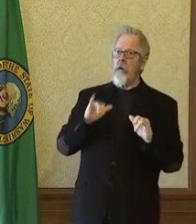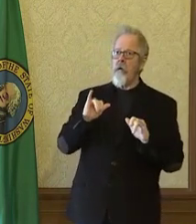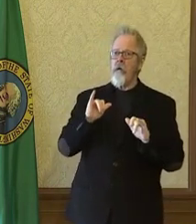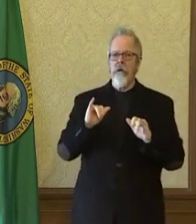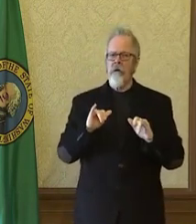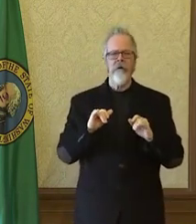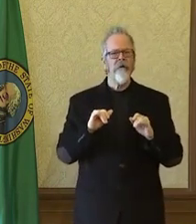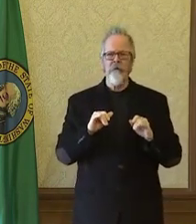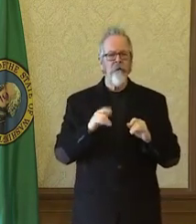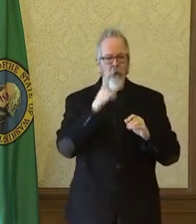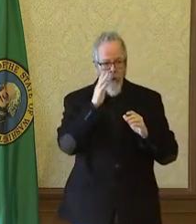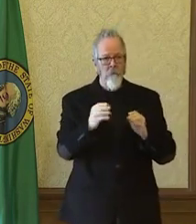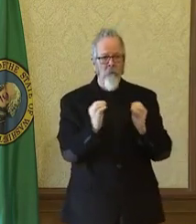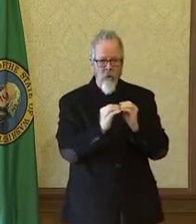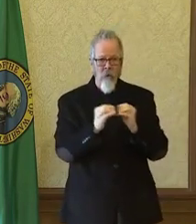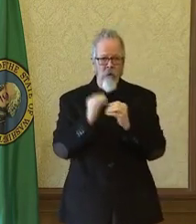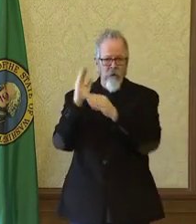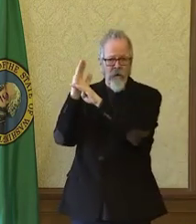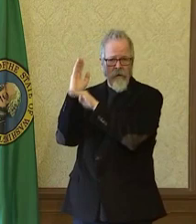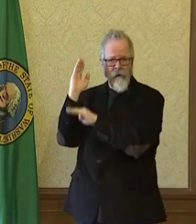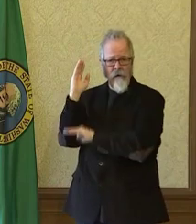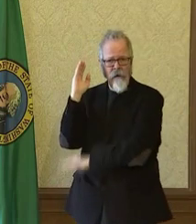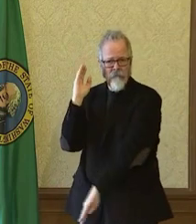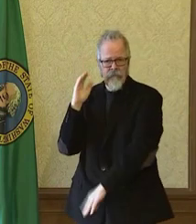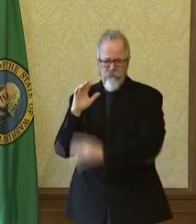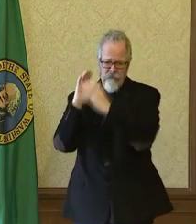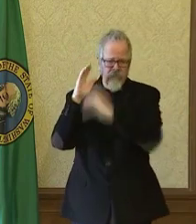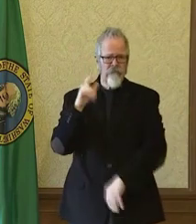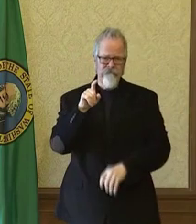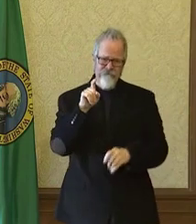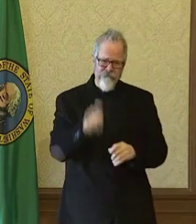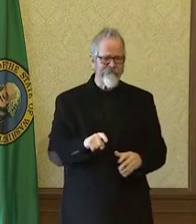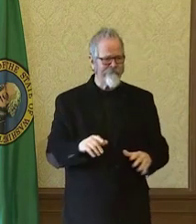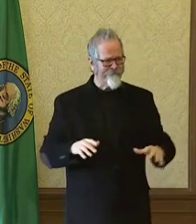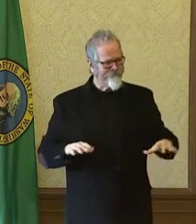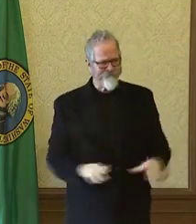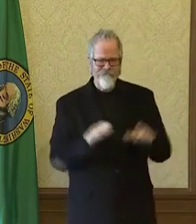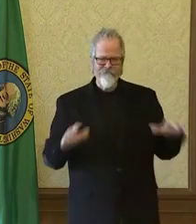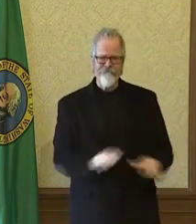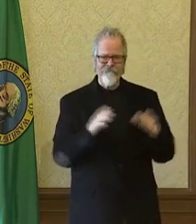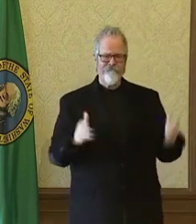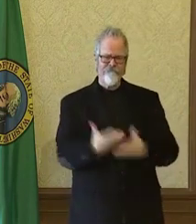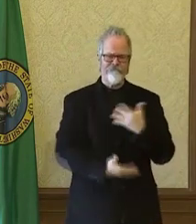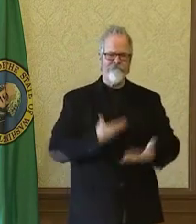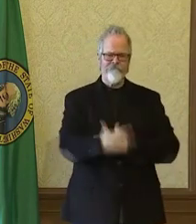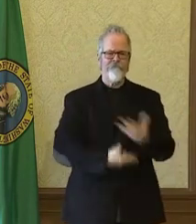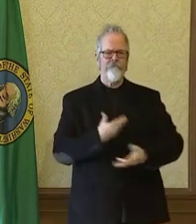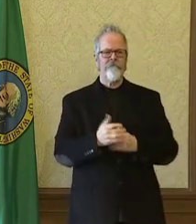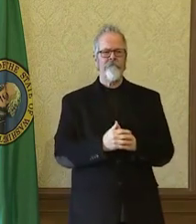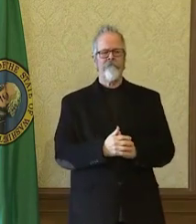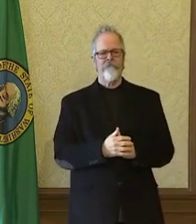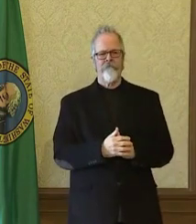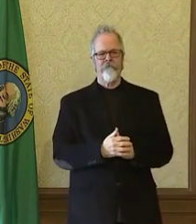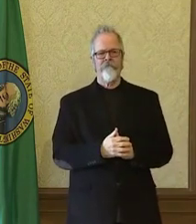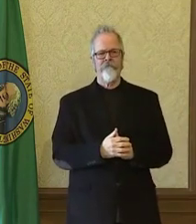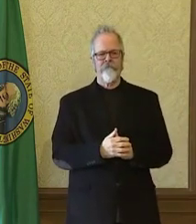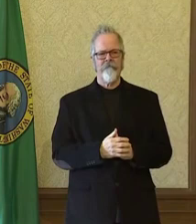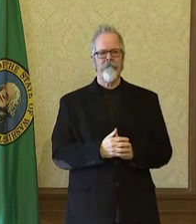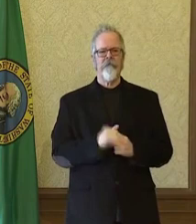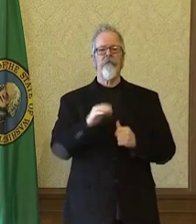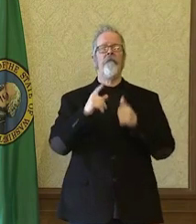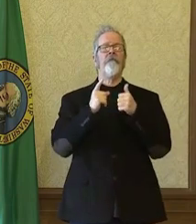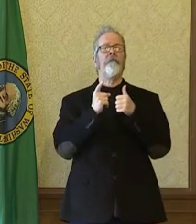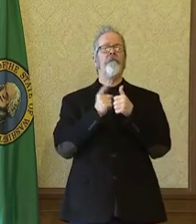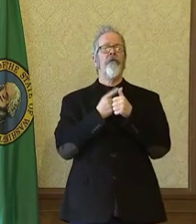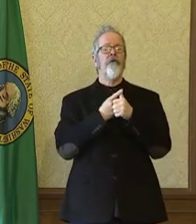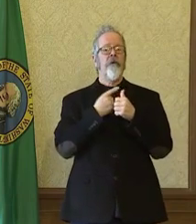across these troubled waters. First, we know we have thousands of people who have put their lives into small businesses,